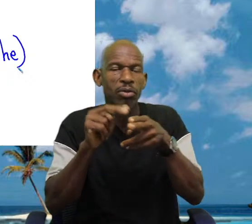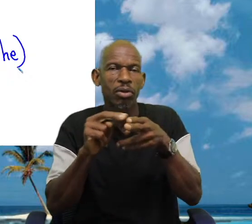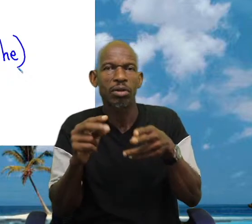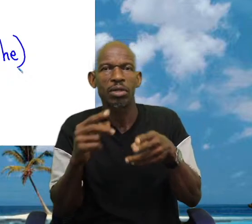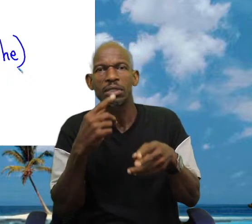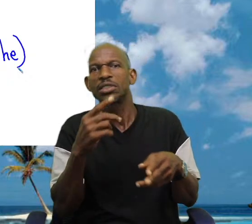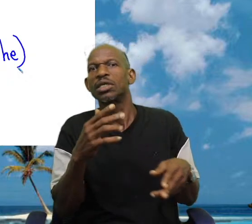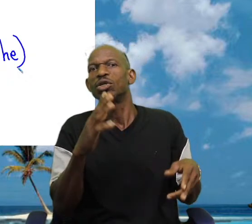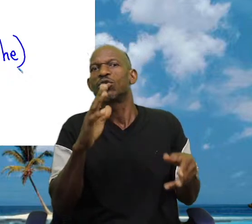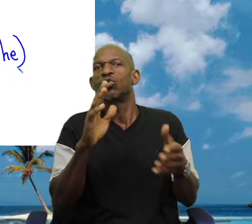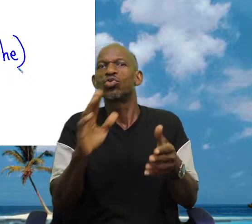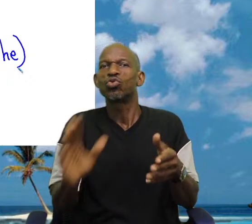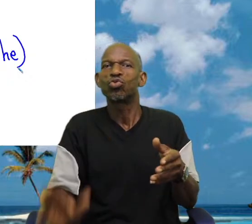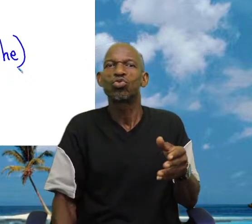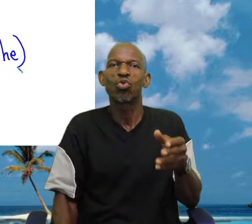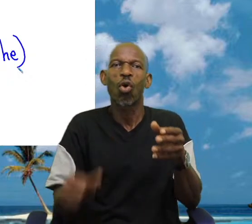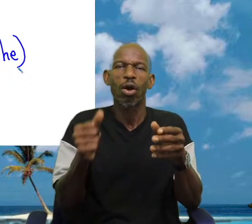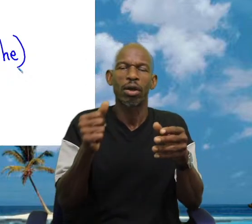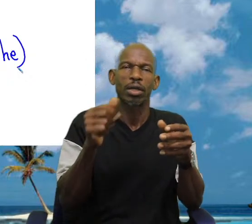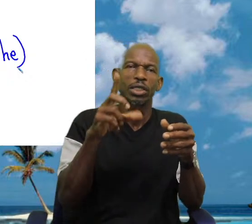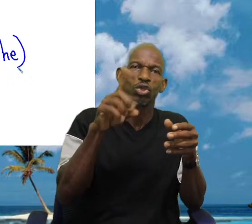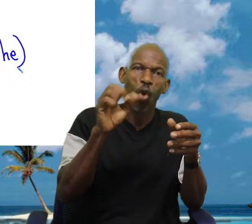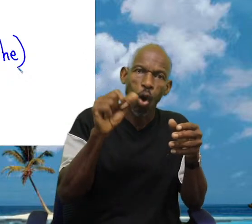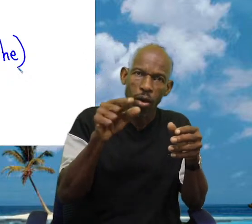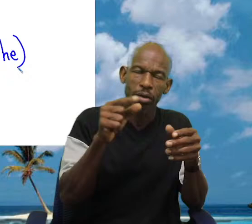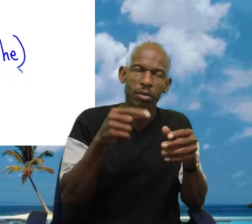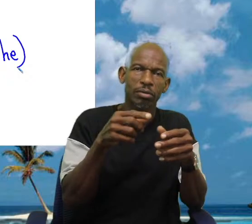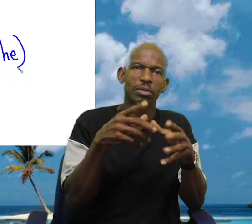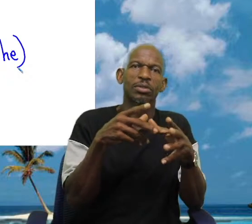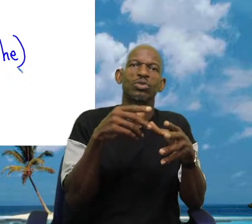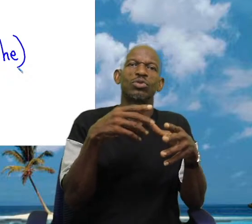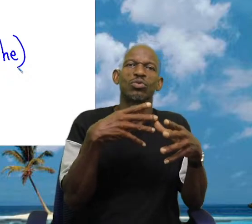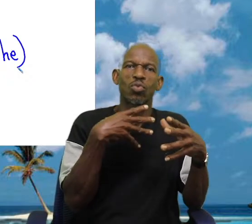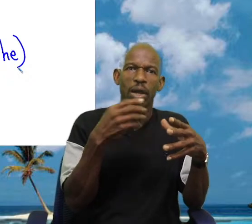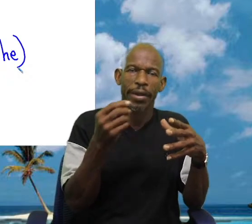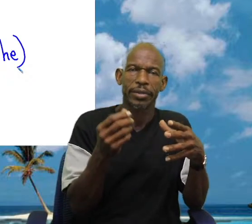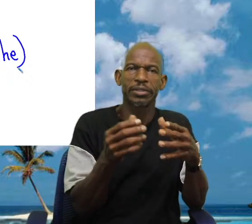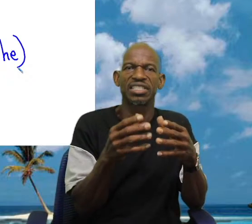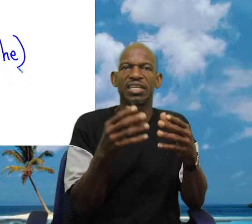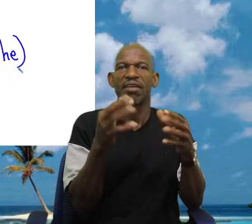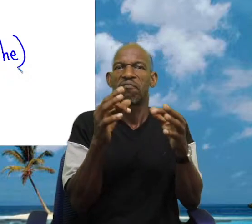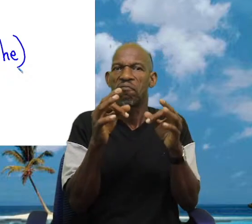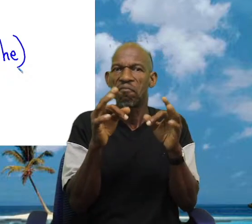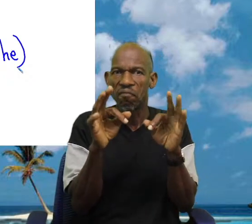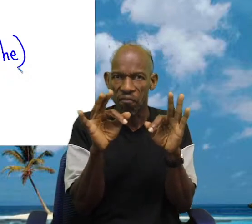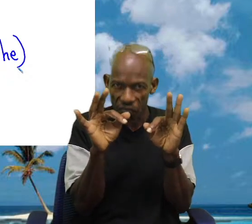about something, someone could imagine it. They could paint a picture.